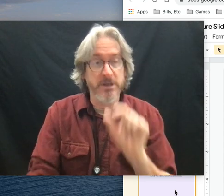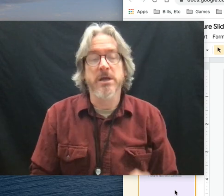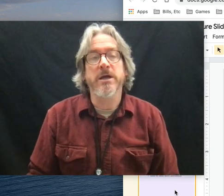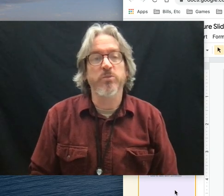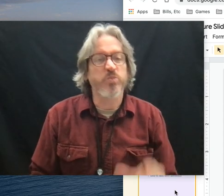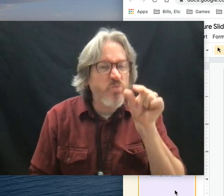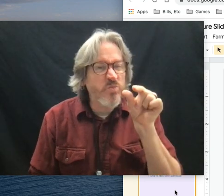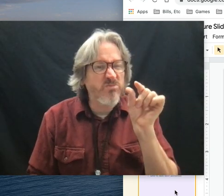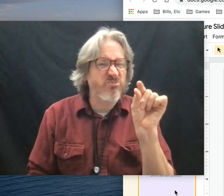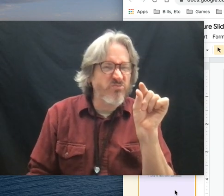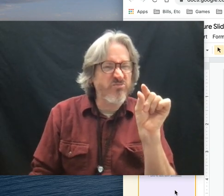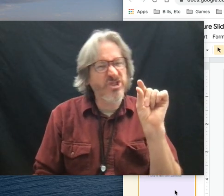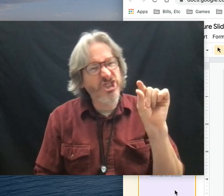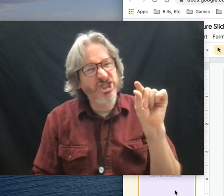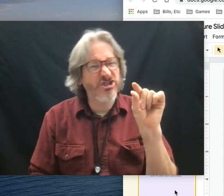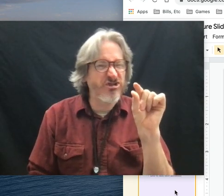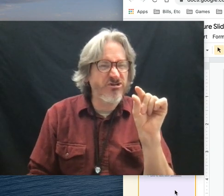cup,